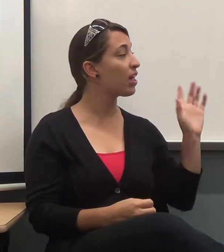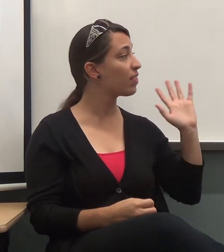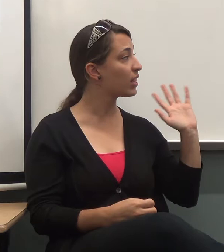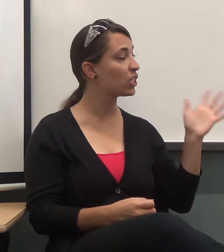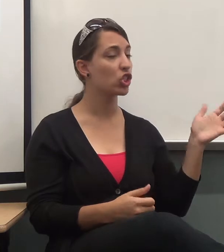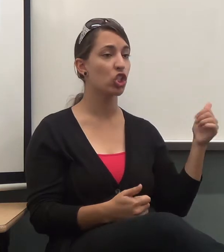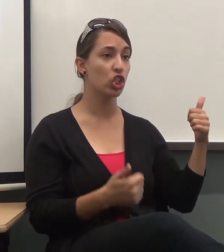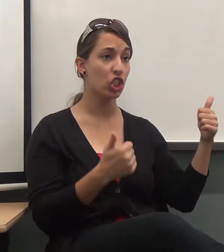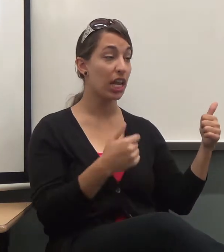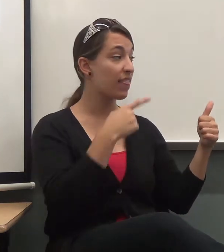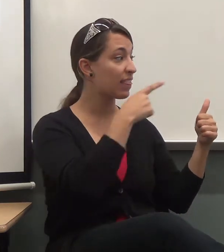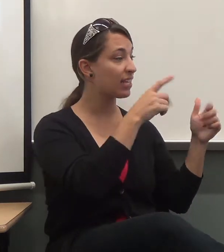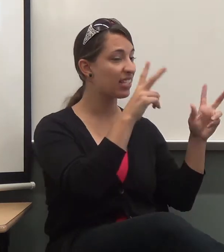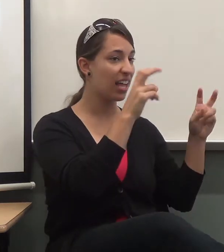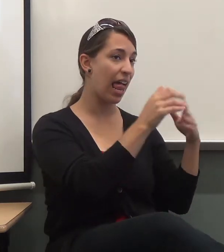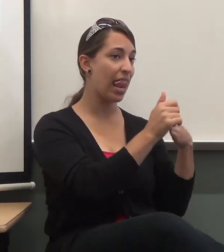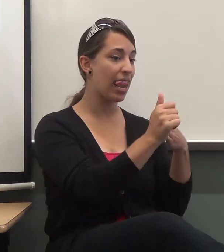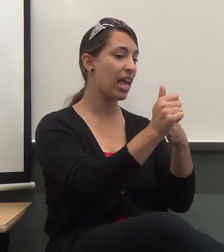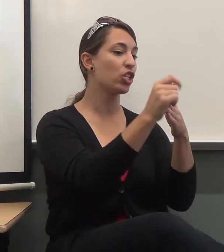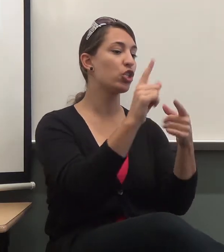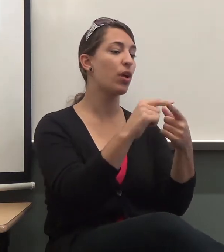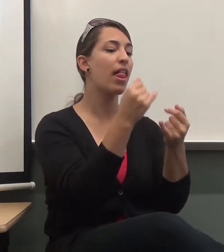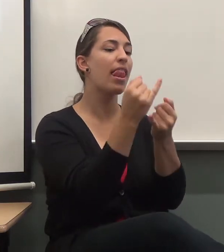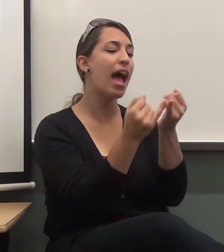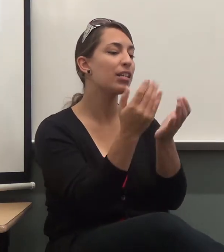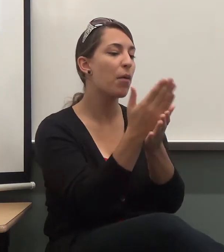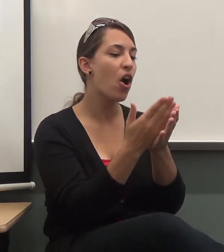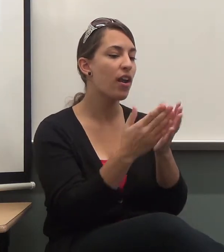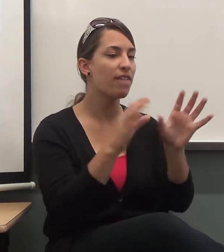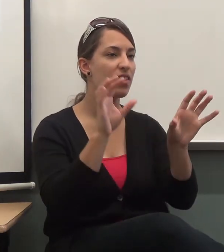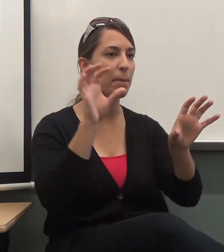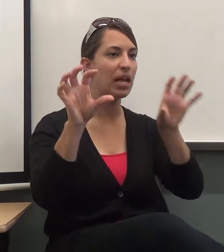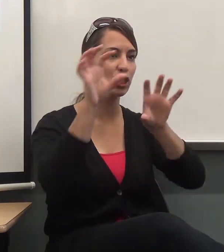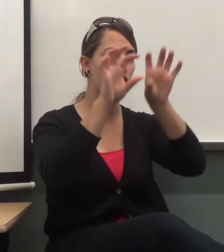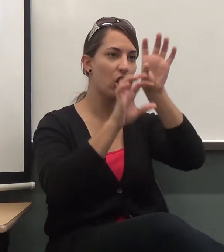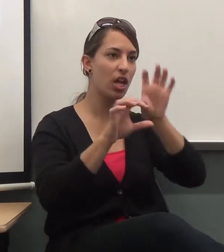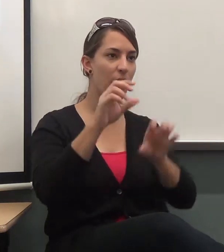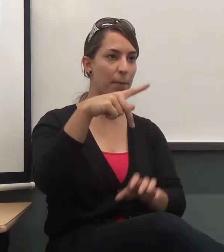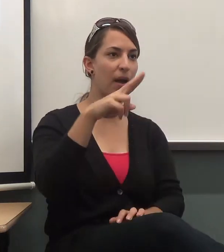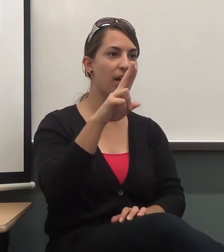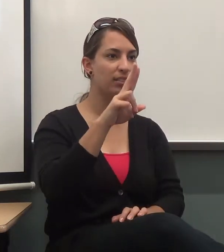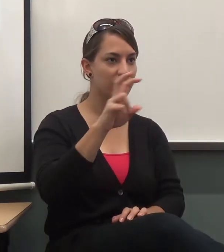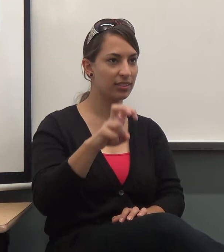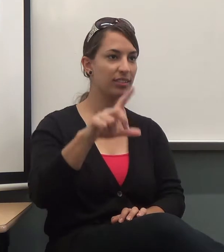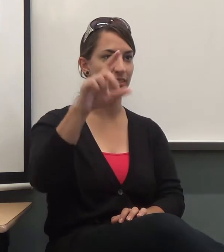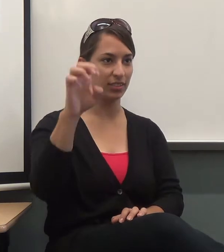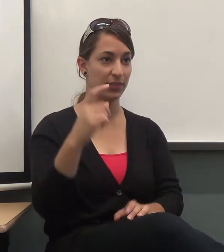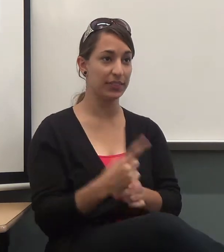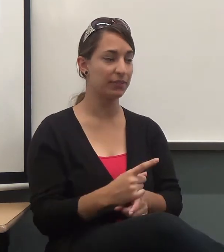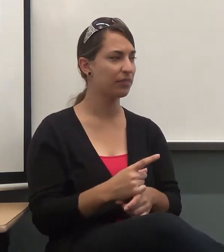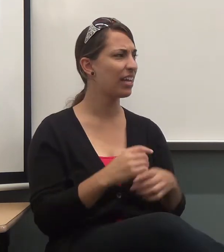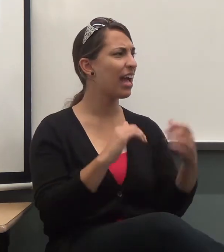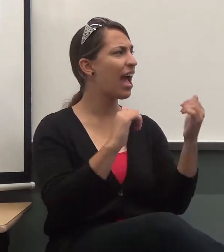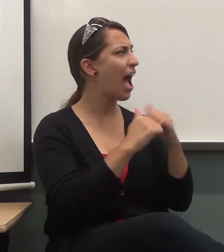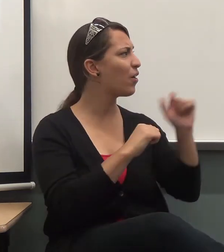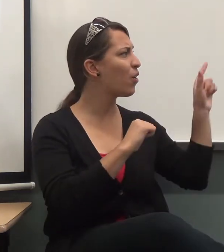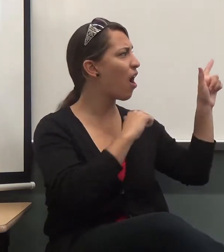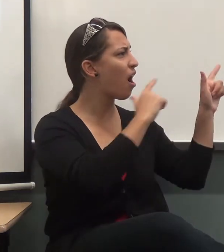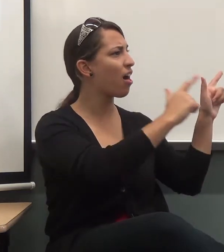last piece of the puzzle. And that's what we've been working on the last couple of days. Okay? How do we put all these pieces here